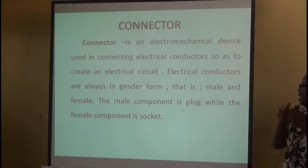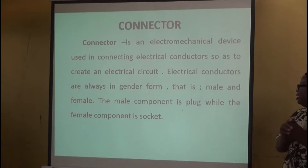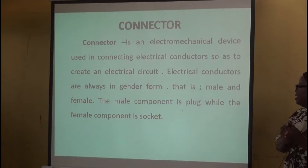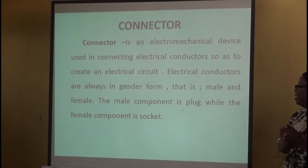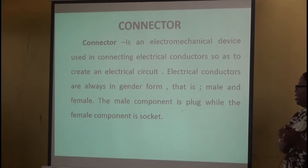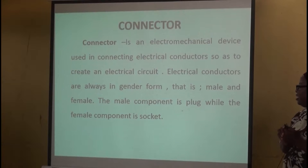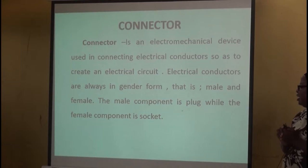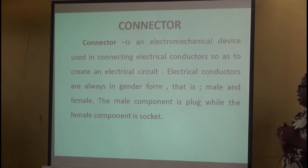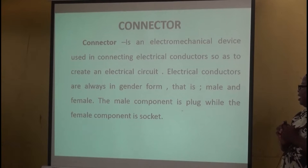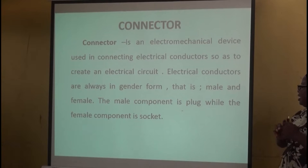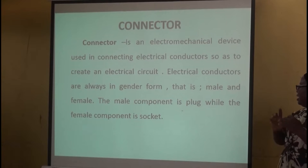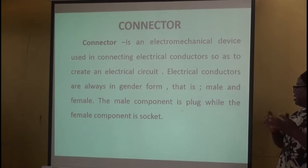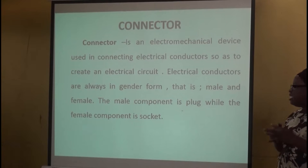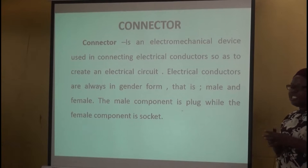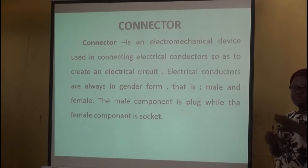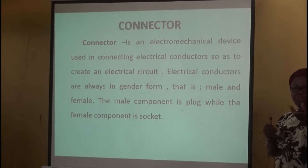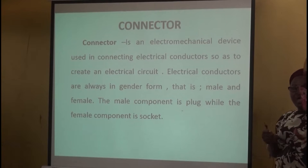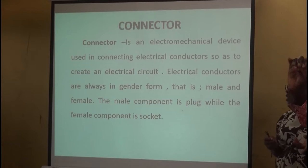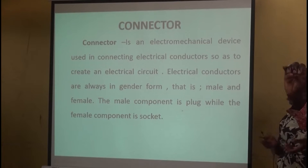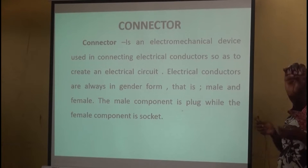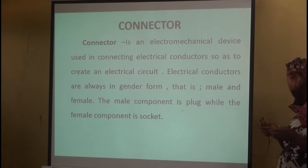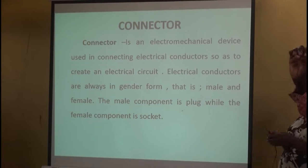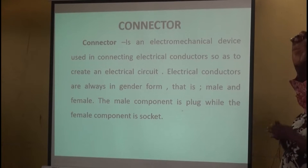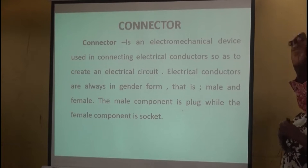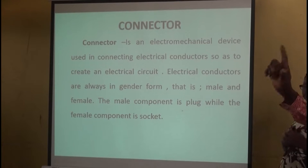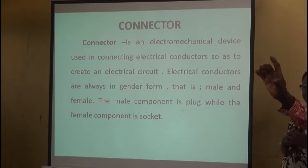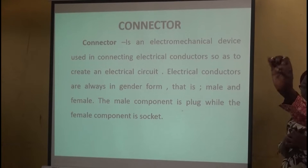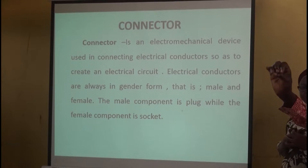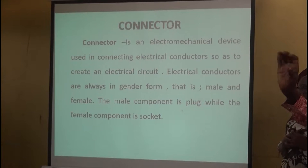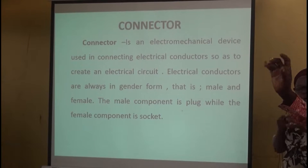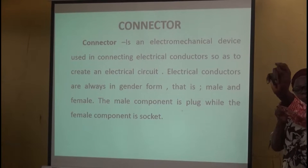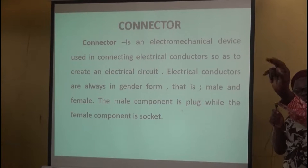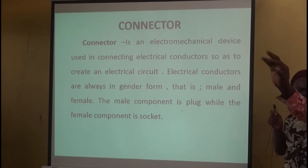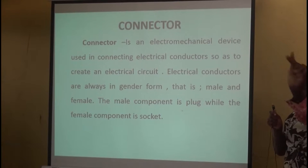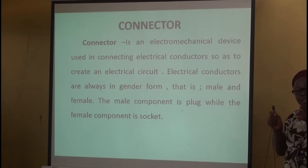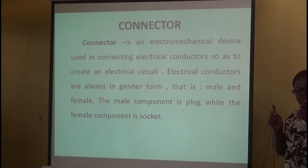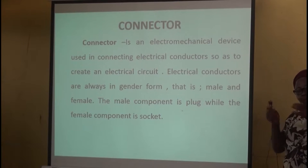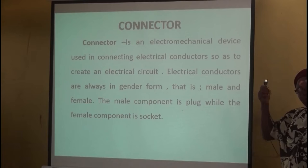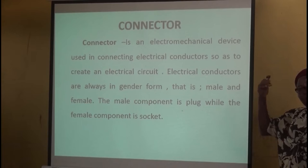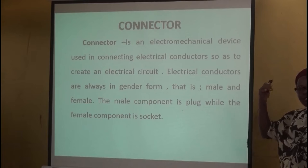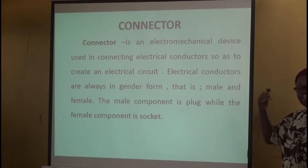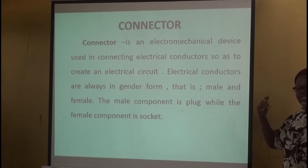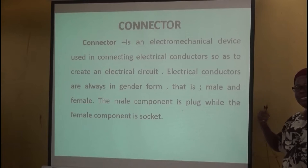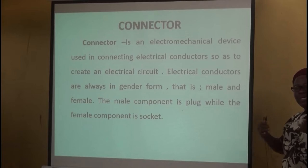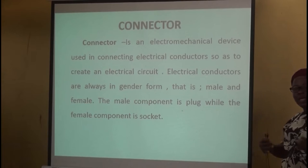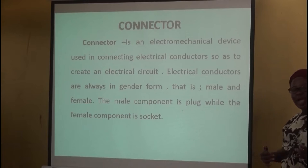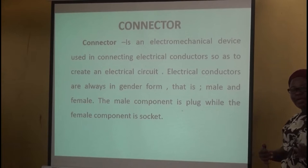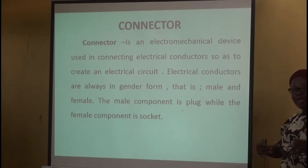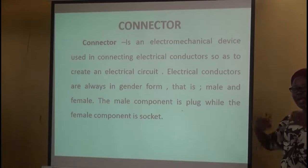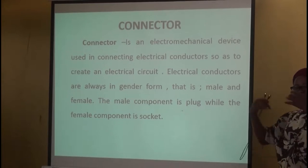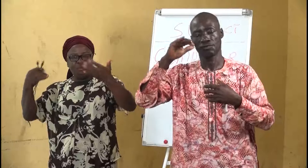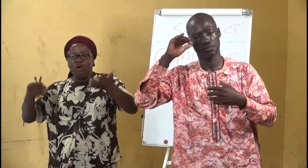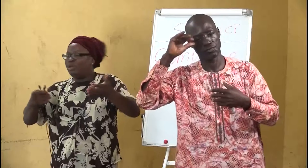as I've said. That is male and female. I've told you, when you look at a